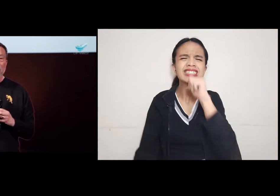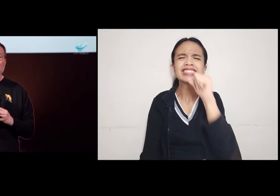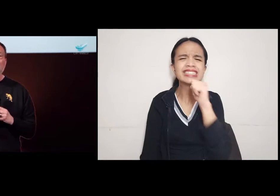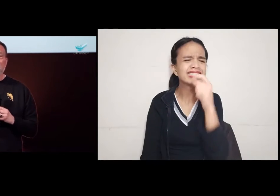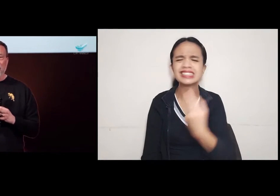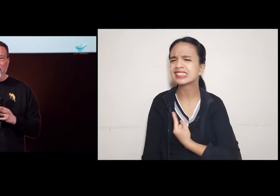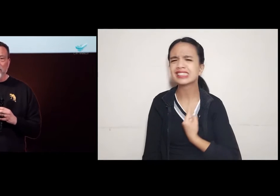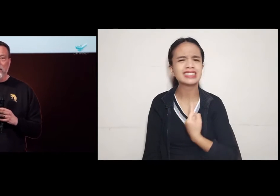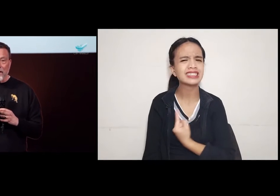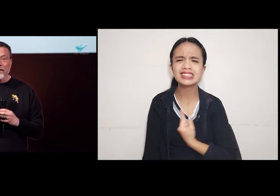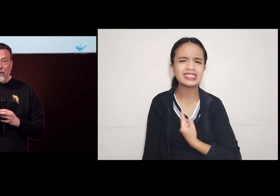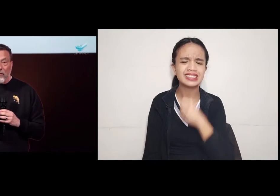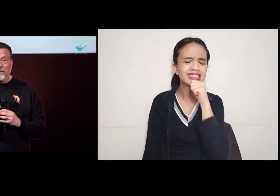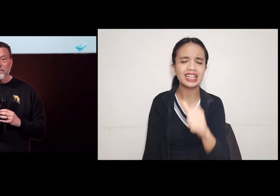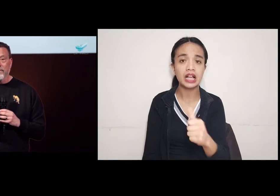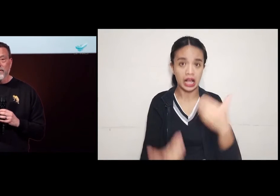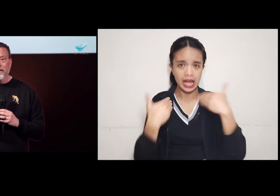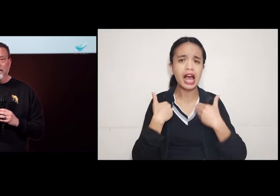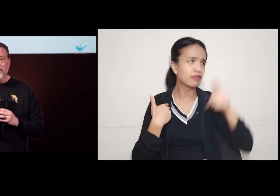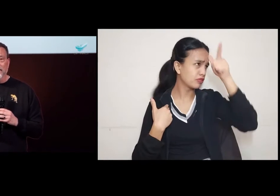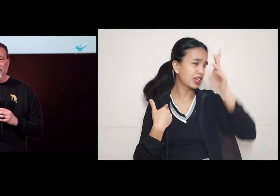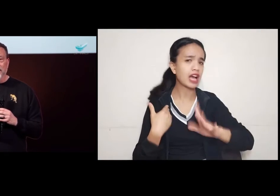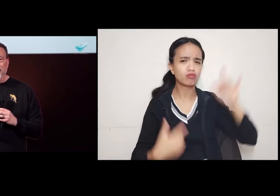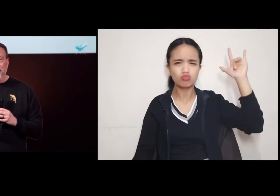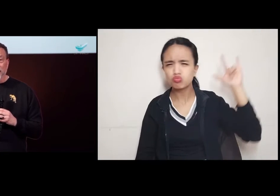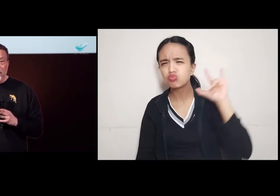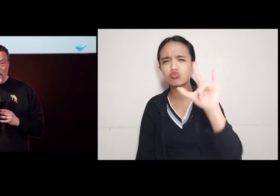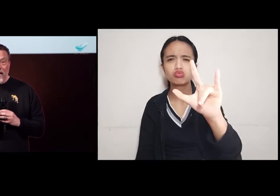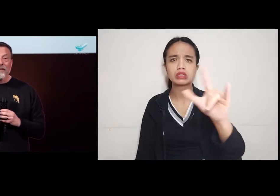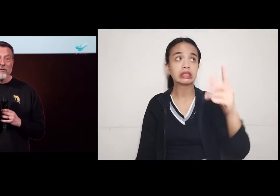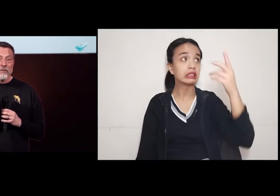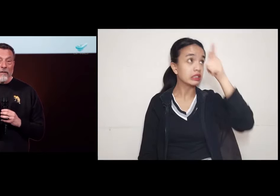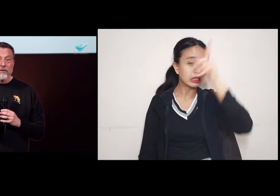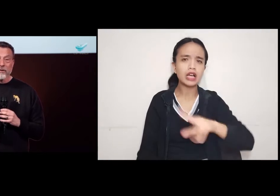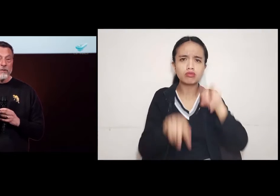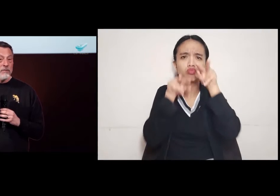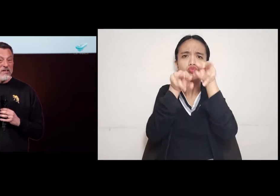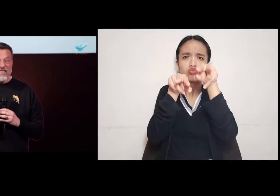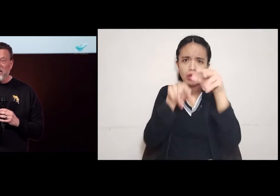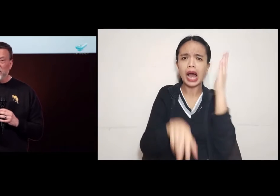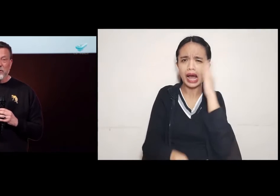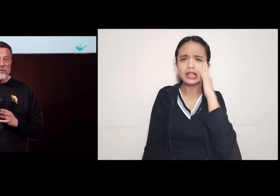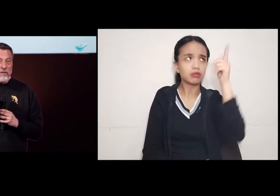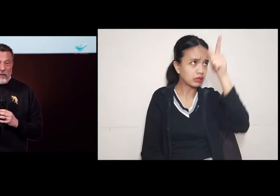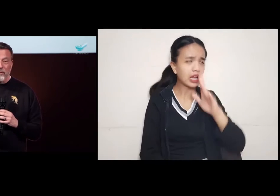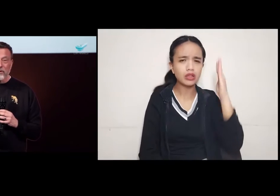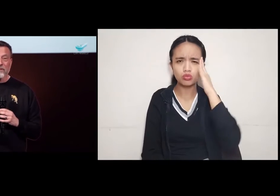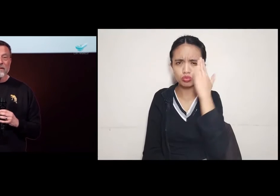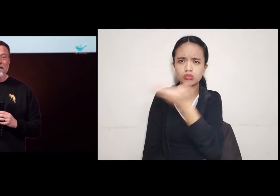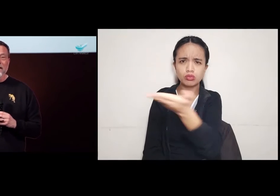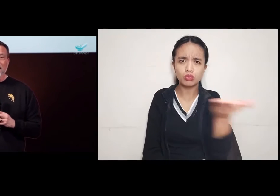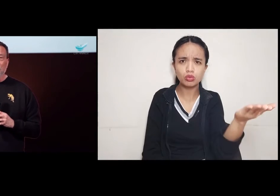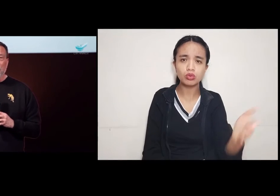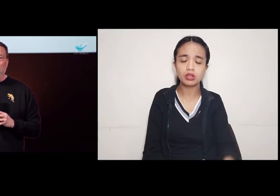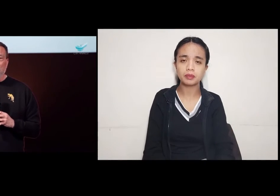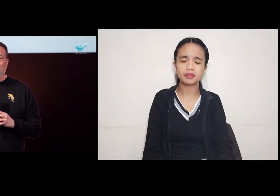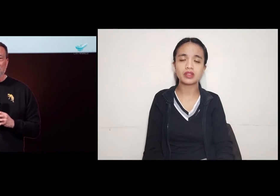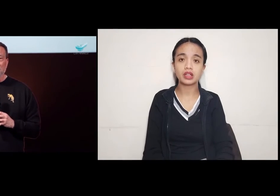And I want you to know that you are not alone. But there's a God who loves you, who sees you, who knows you.